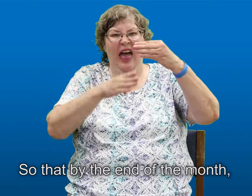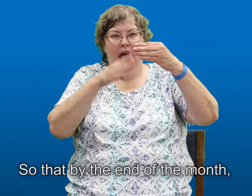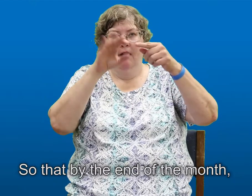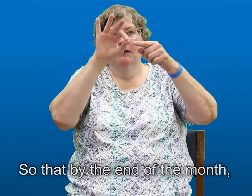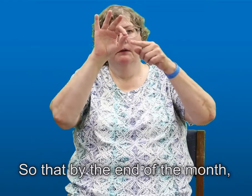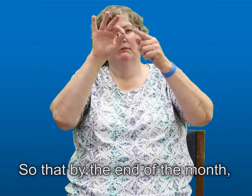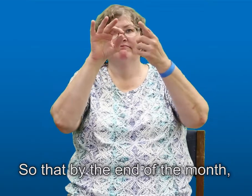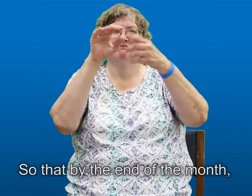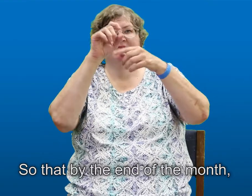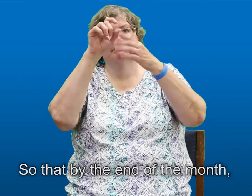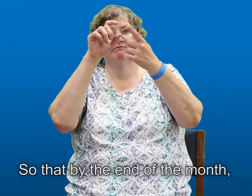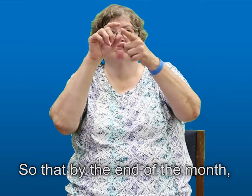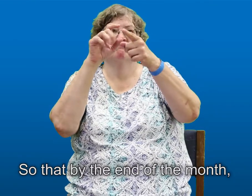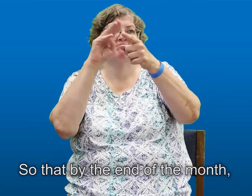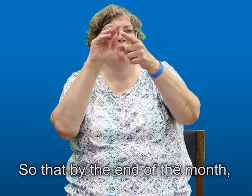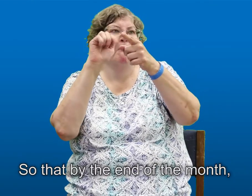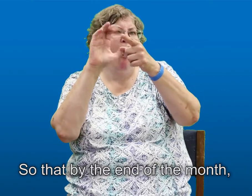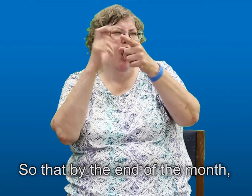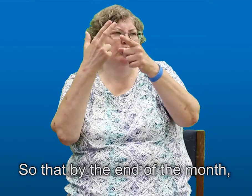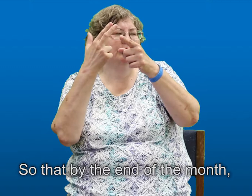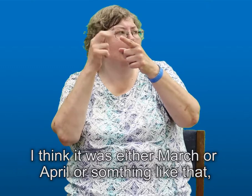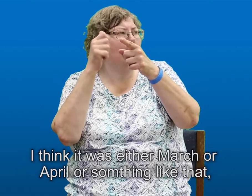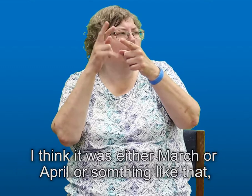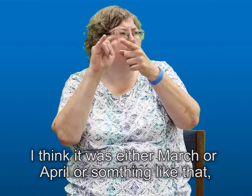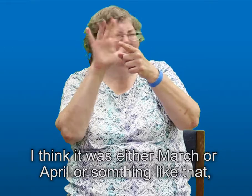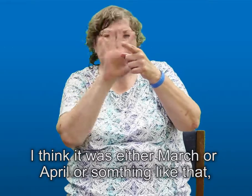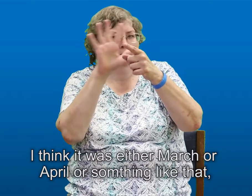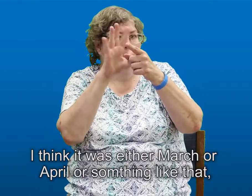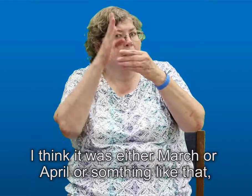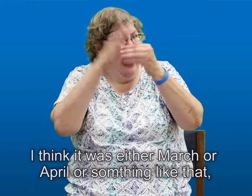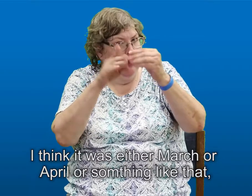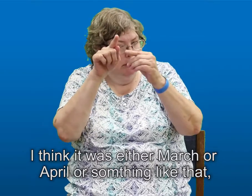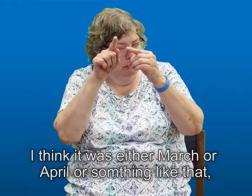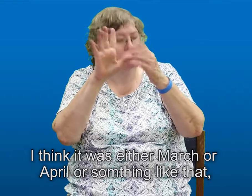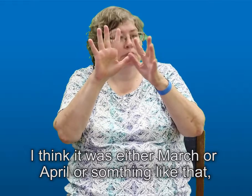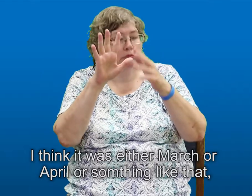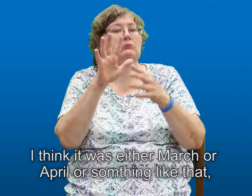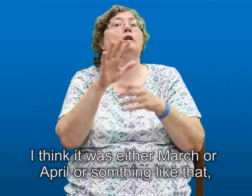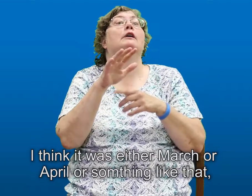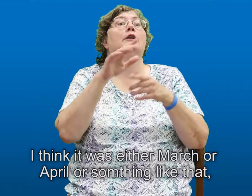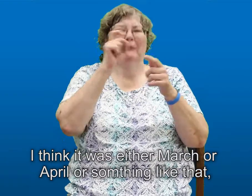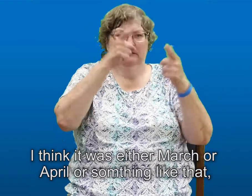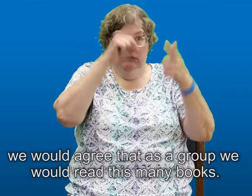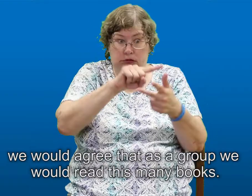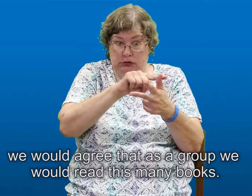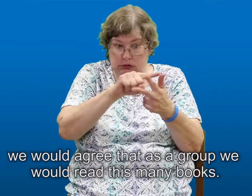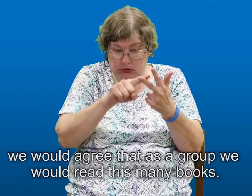So that by the end of, you know, about the month, I think it was in a March rate or something like this, we would